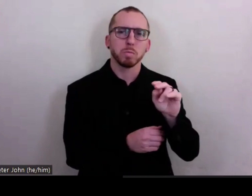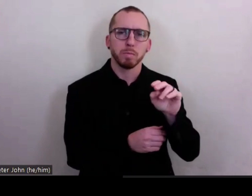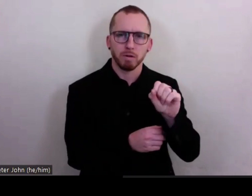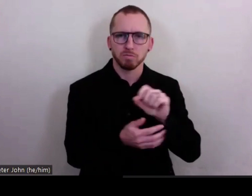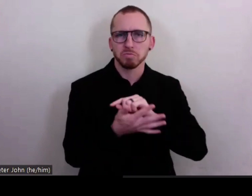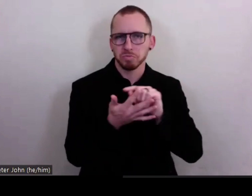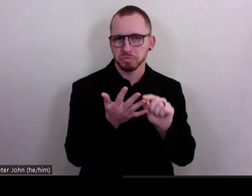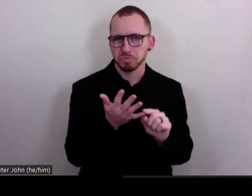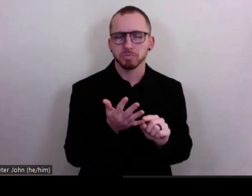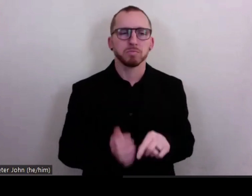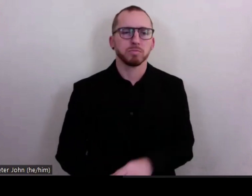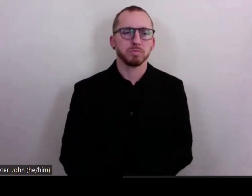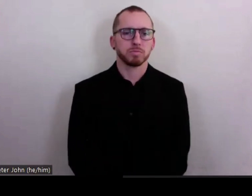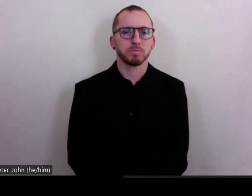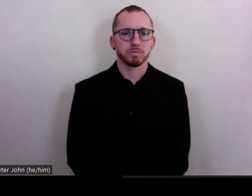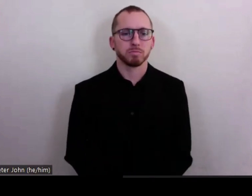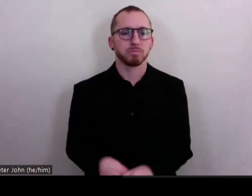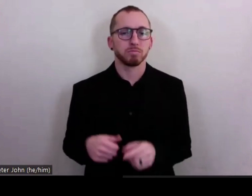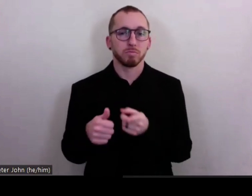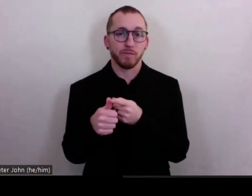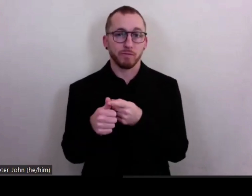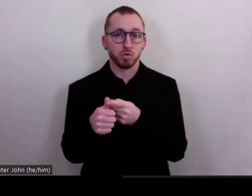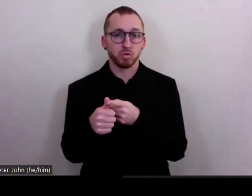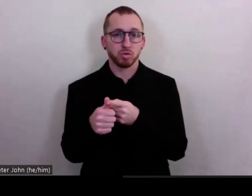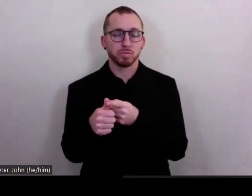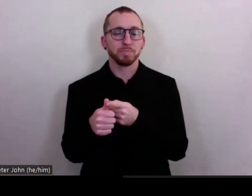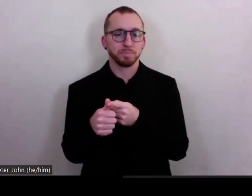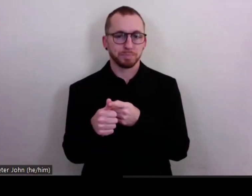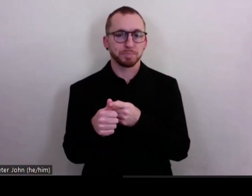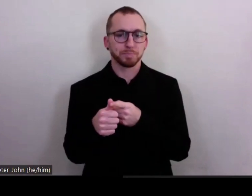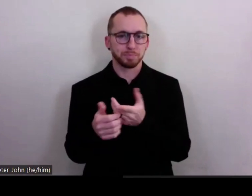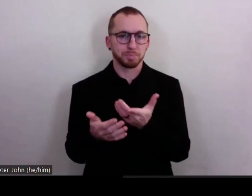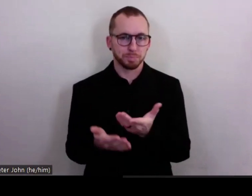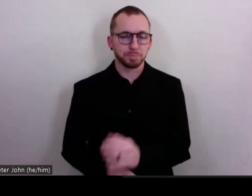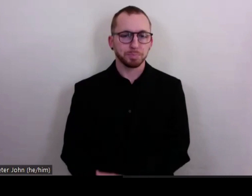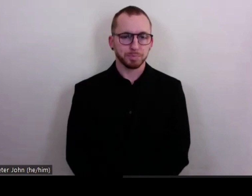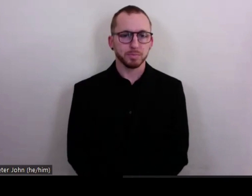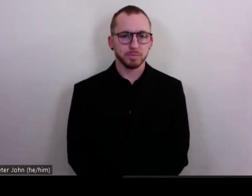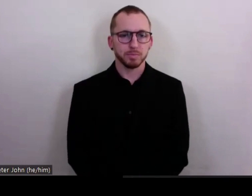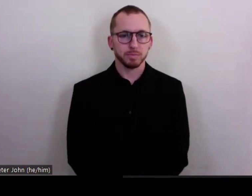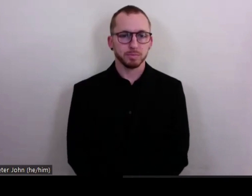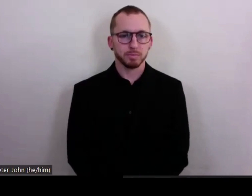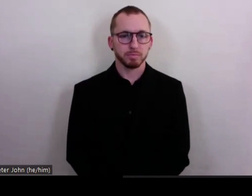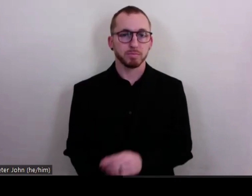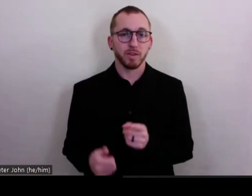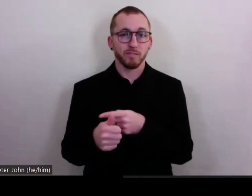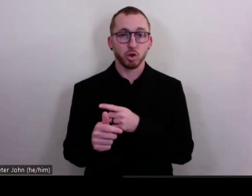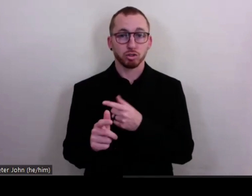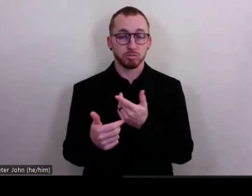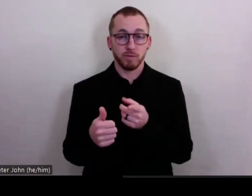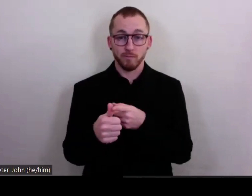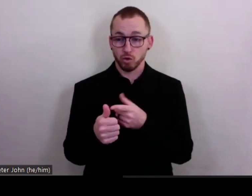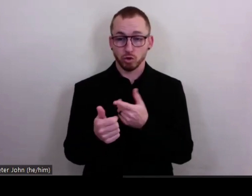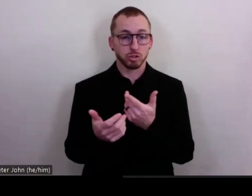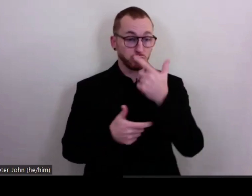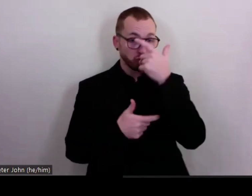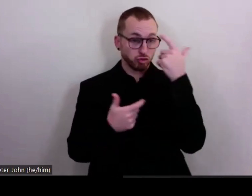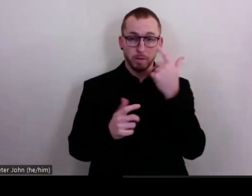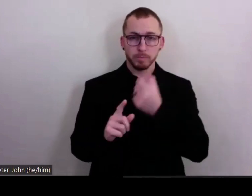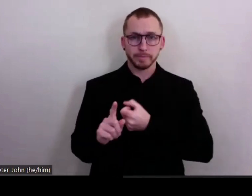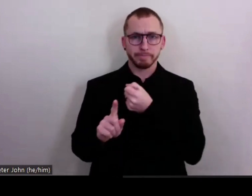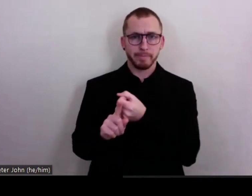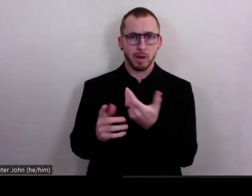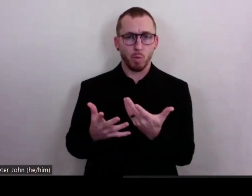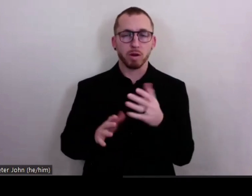stuff. So the first part that is impacted by trauma would be the biology, right? And so Latrice did a really